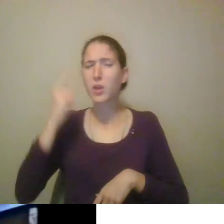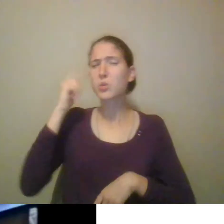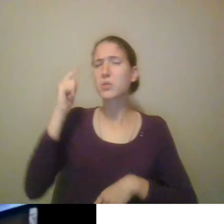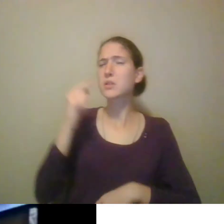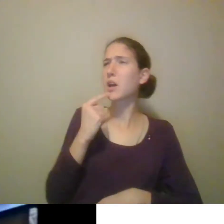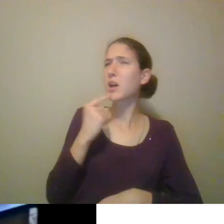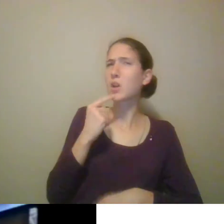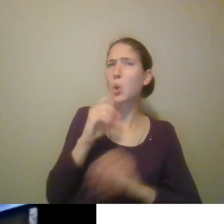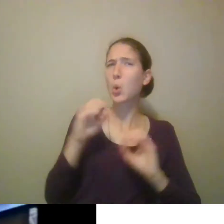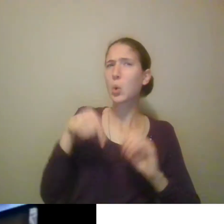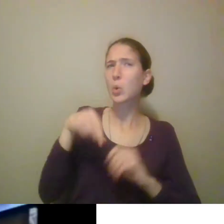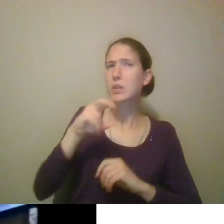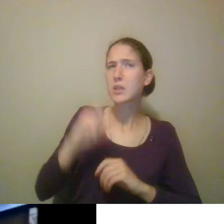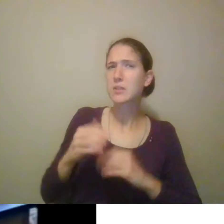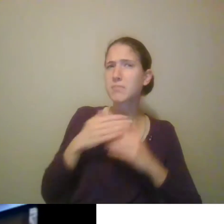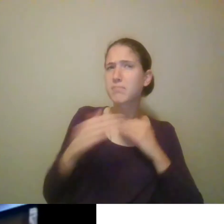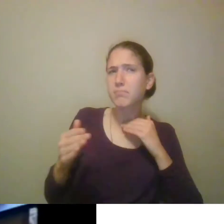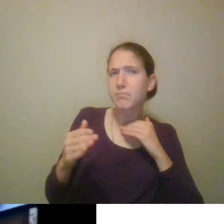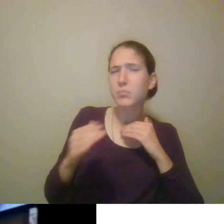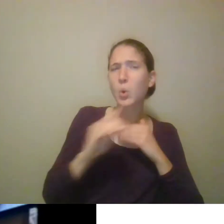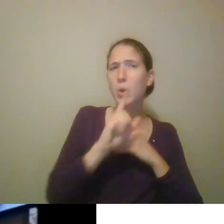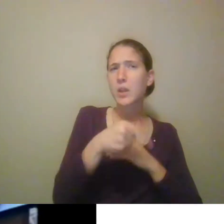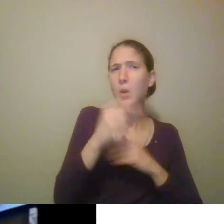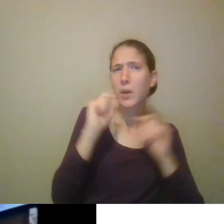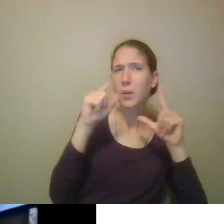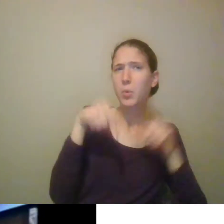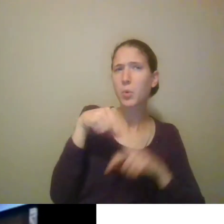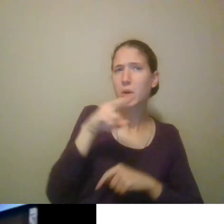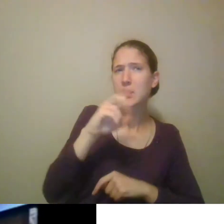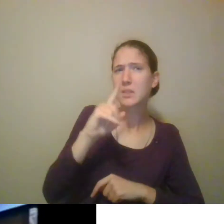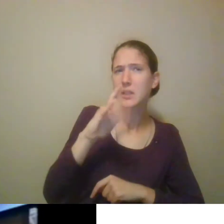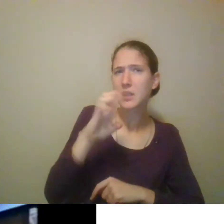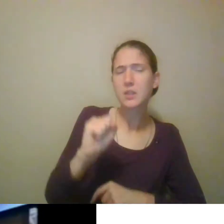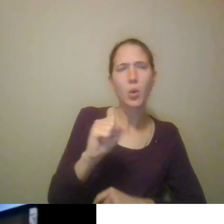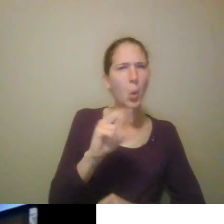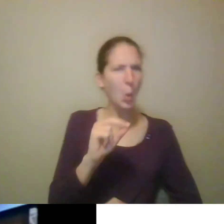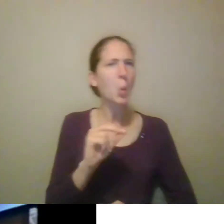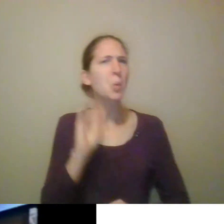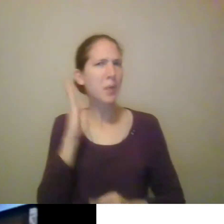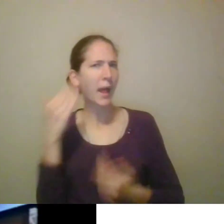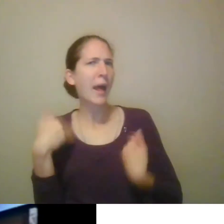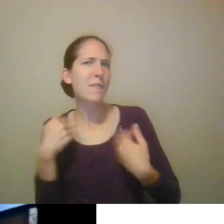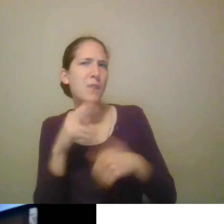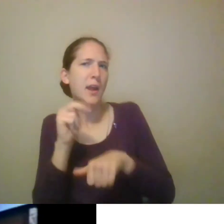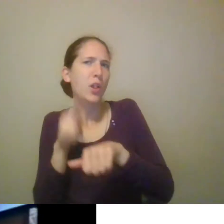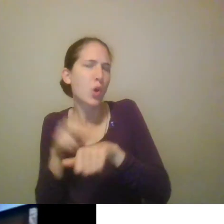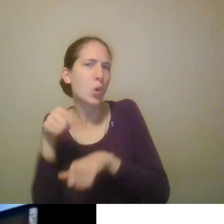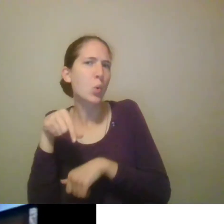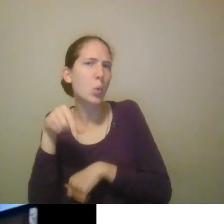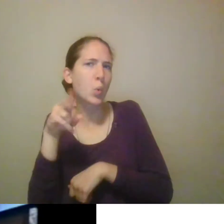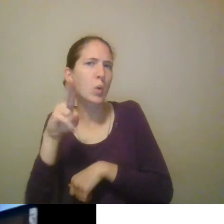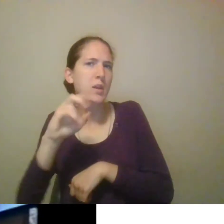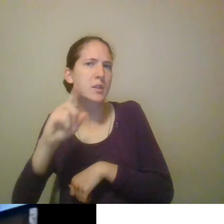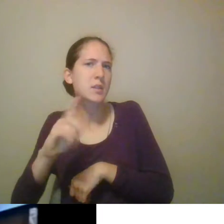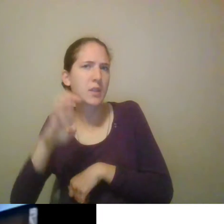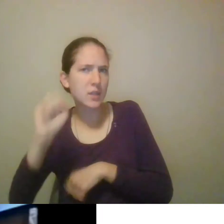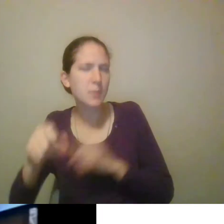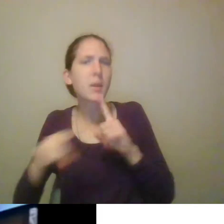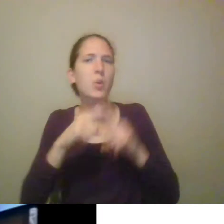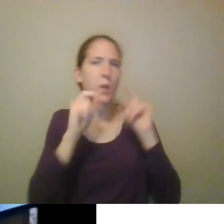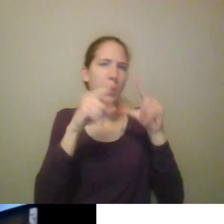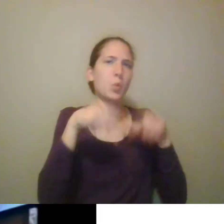just wake-up quizzes. No, we'll have regular quizzes too. Jenna? Is it going to be on this stuff right here that you have on the